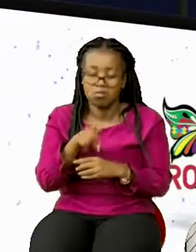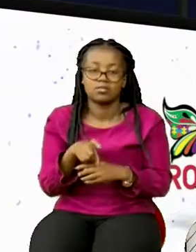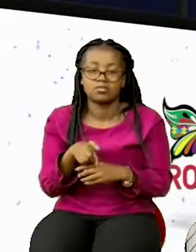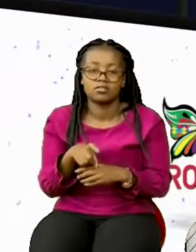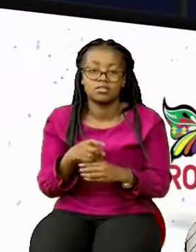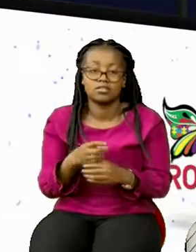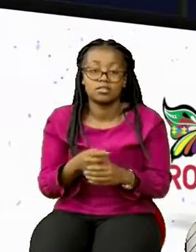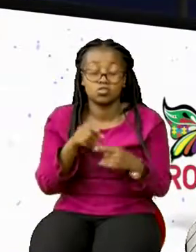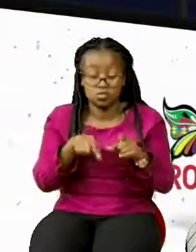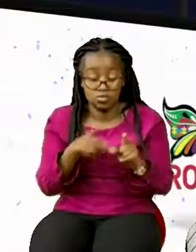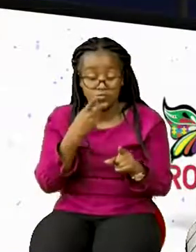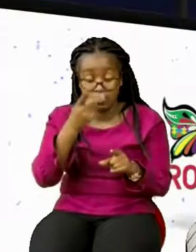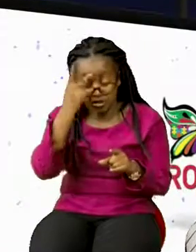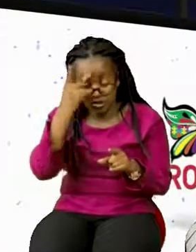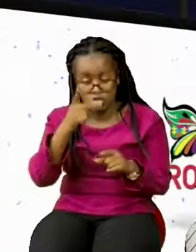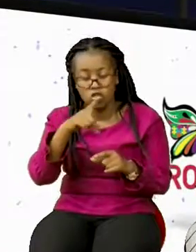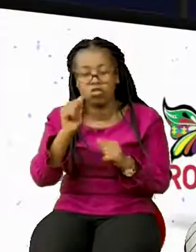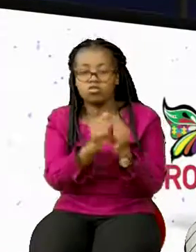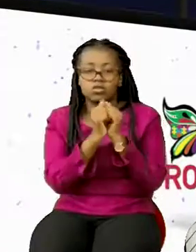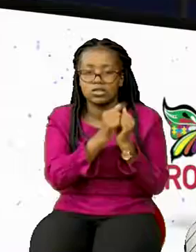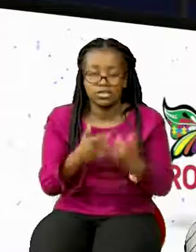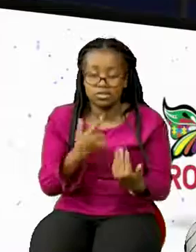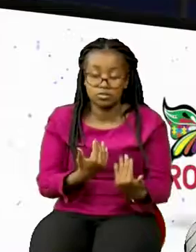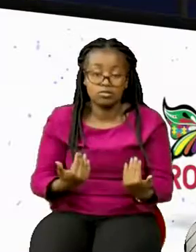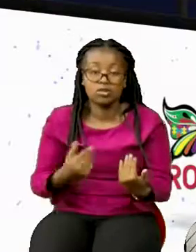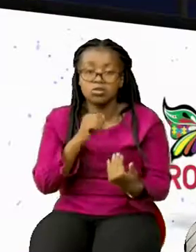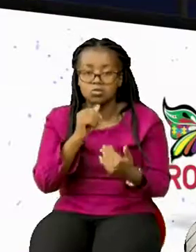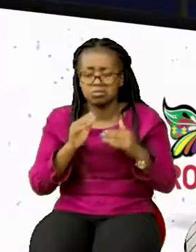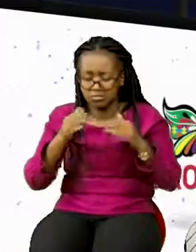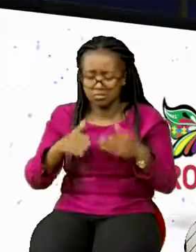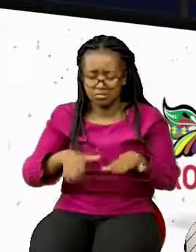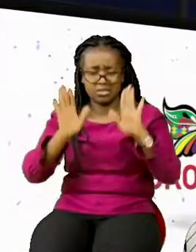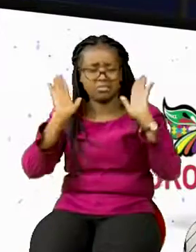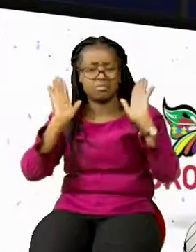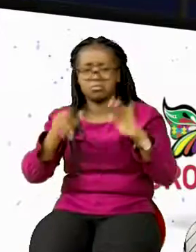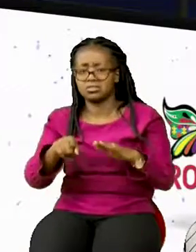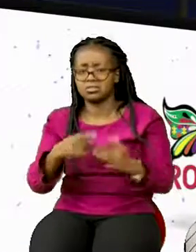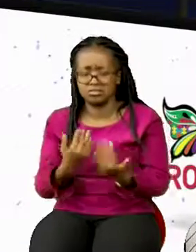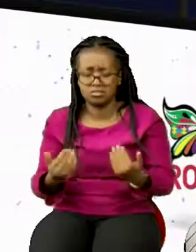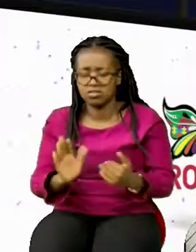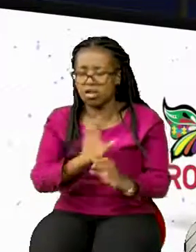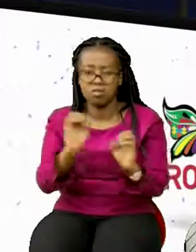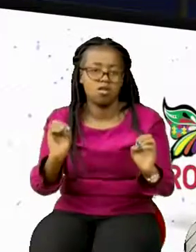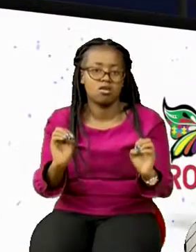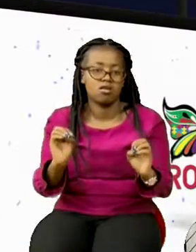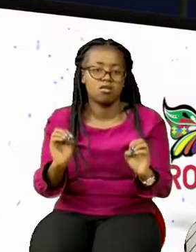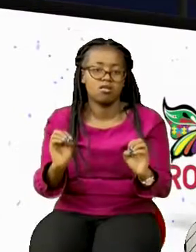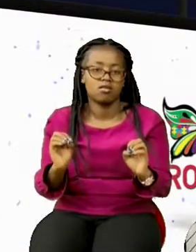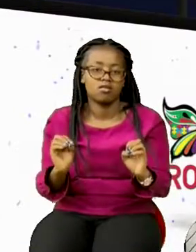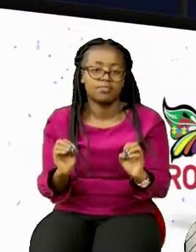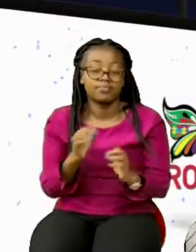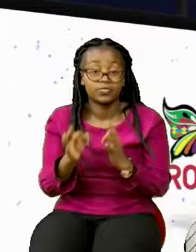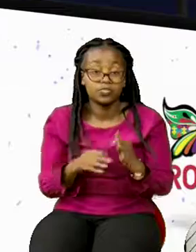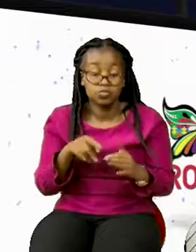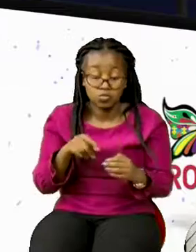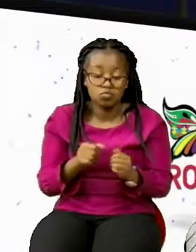they need you as a parent to walk this journey with them. So don't give up on your child, no matter how slow it is that they're learning. So if